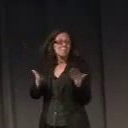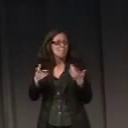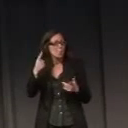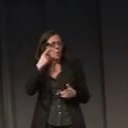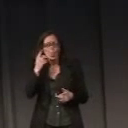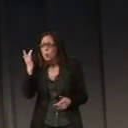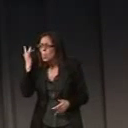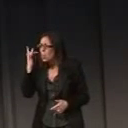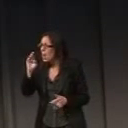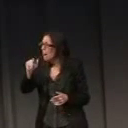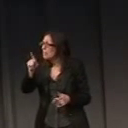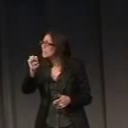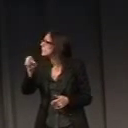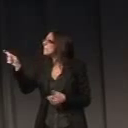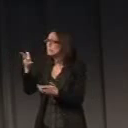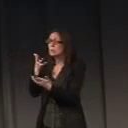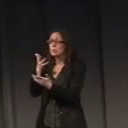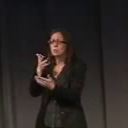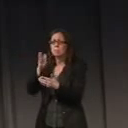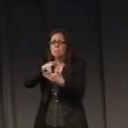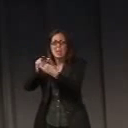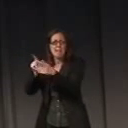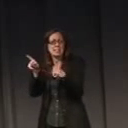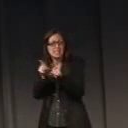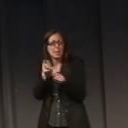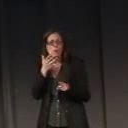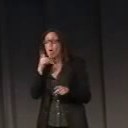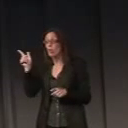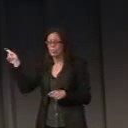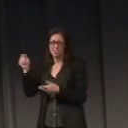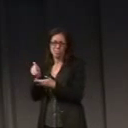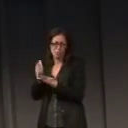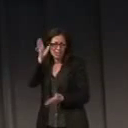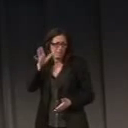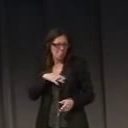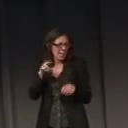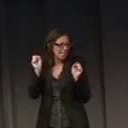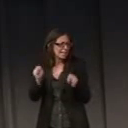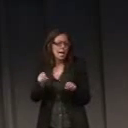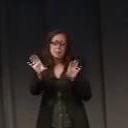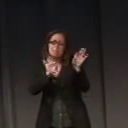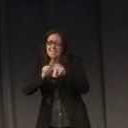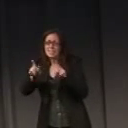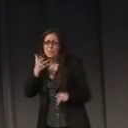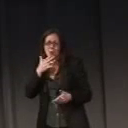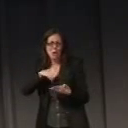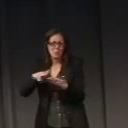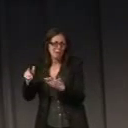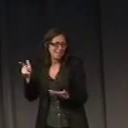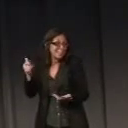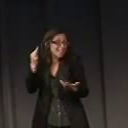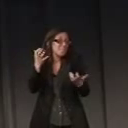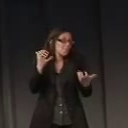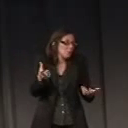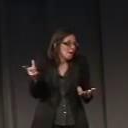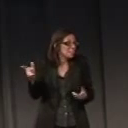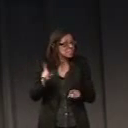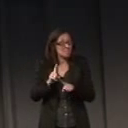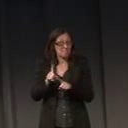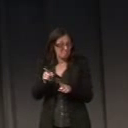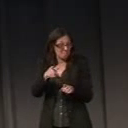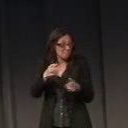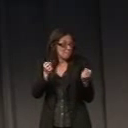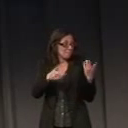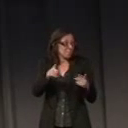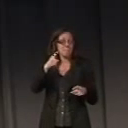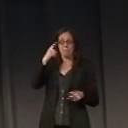think everybody, he was a rich man. He had lots of paint. I think he could have finished it if he'd wanted. He's doing this because this is